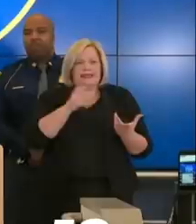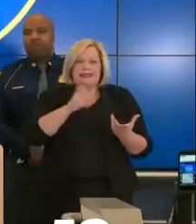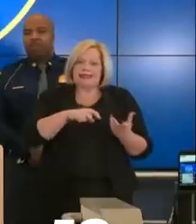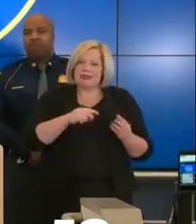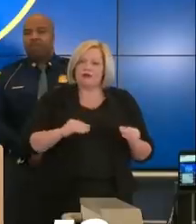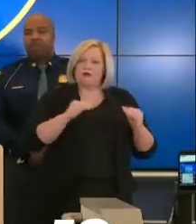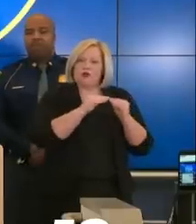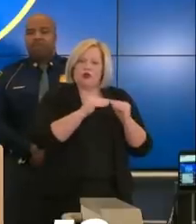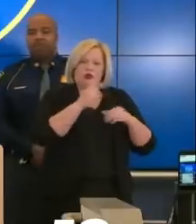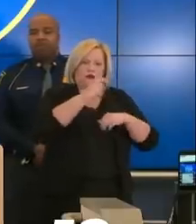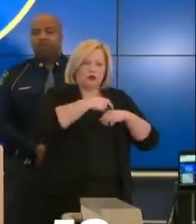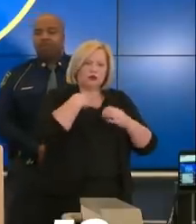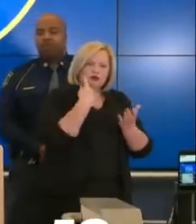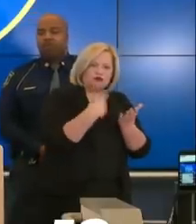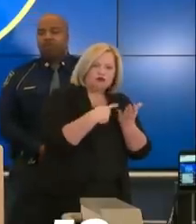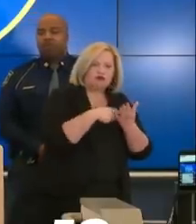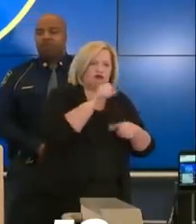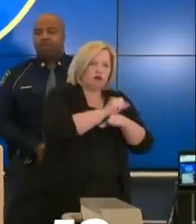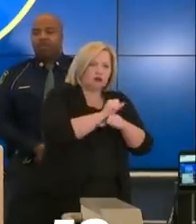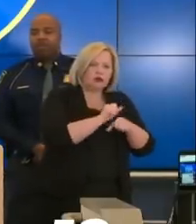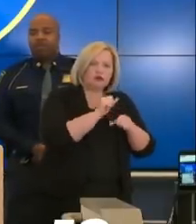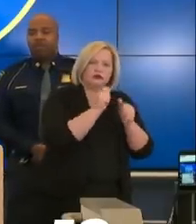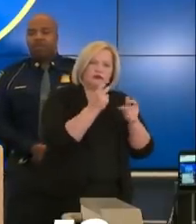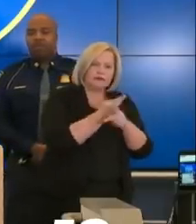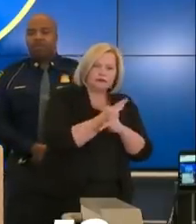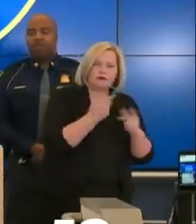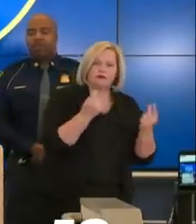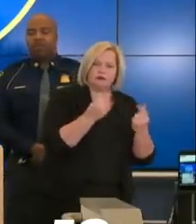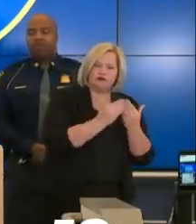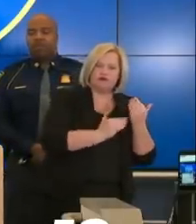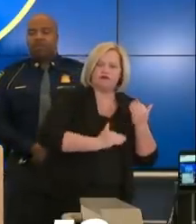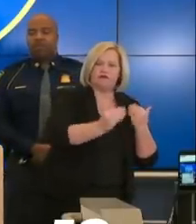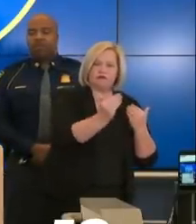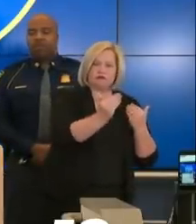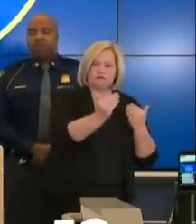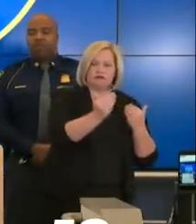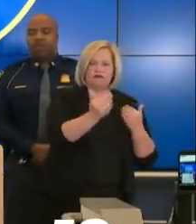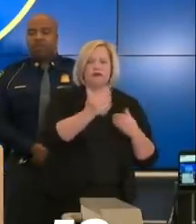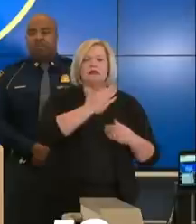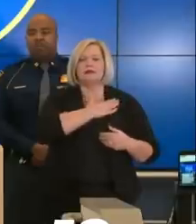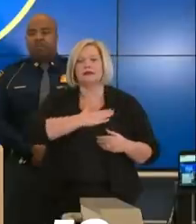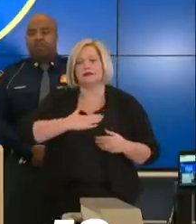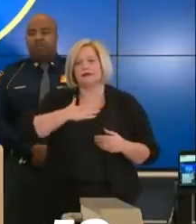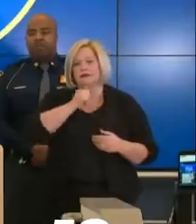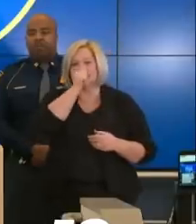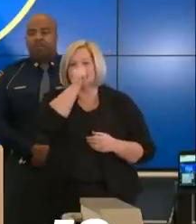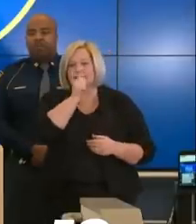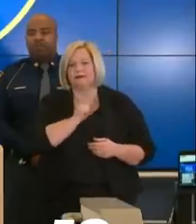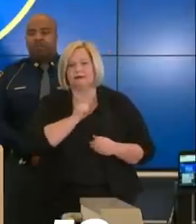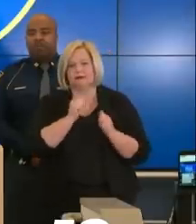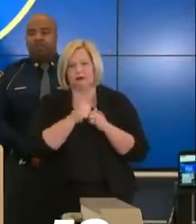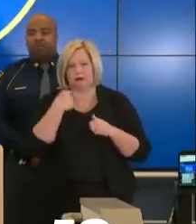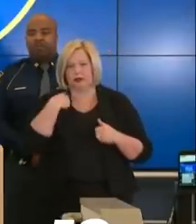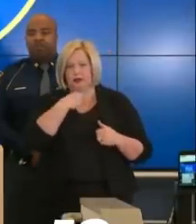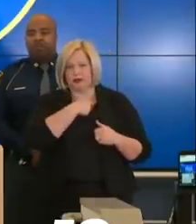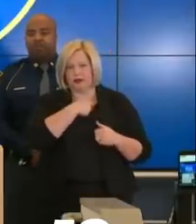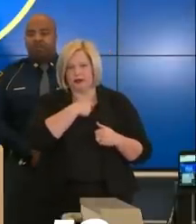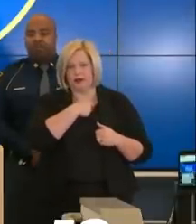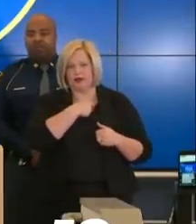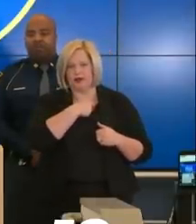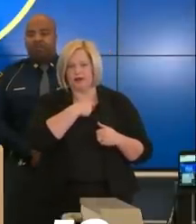more time to work to get through. I ask you to bear with us as we work